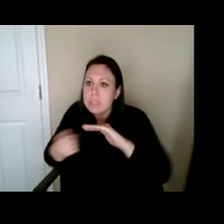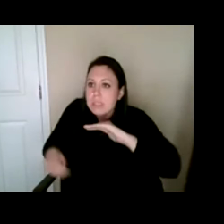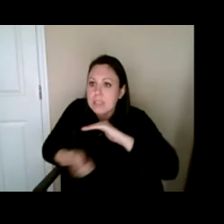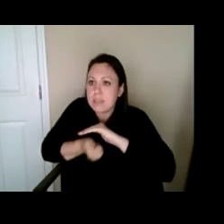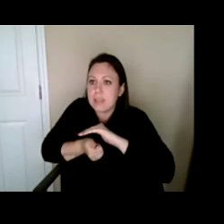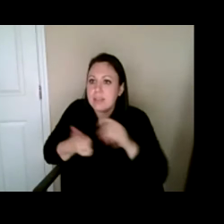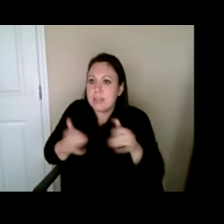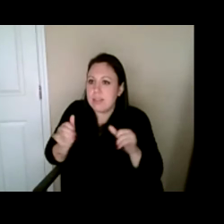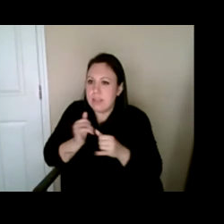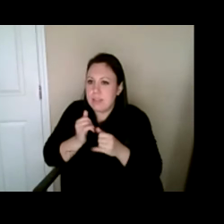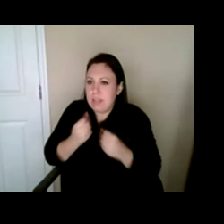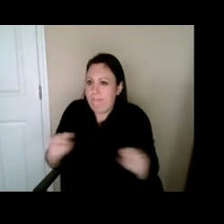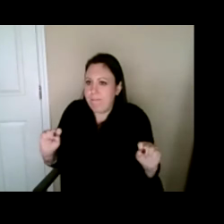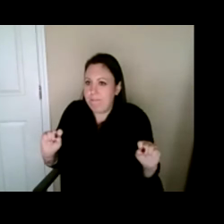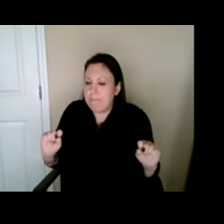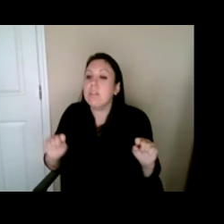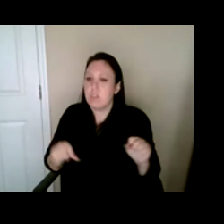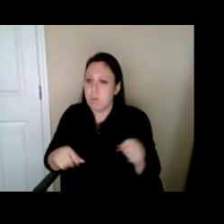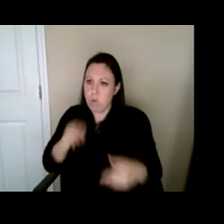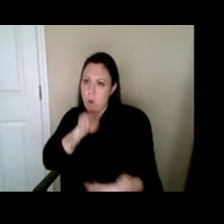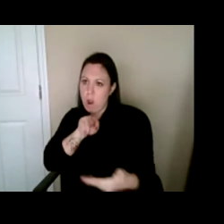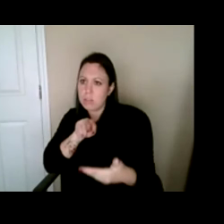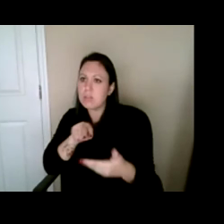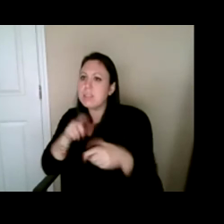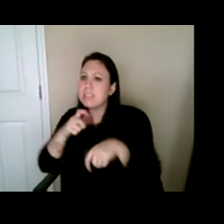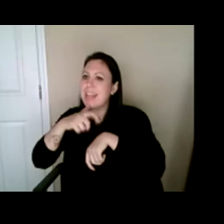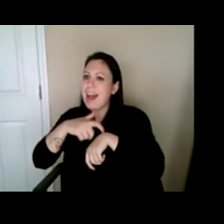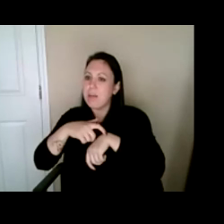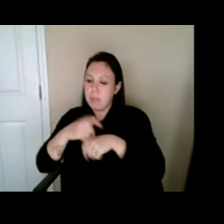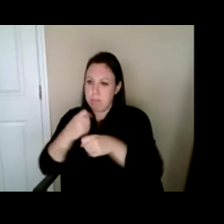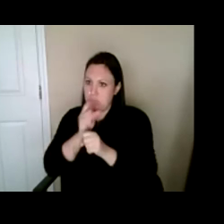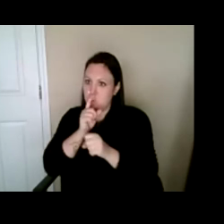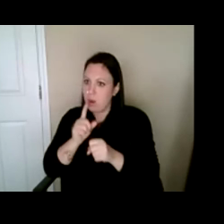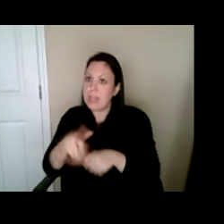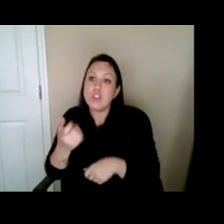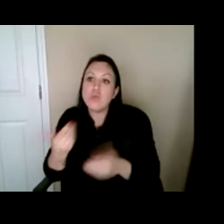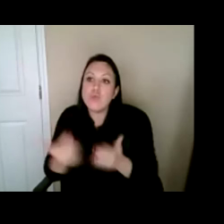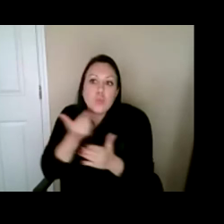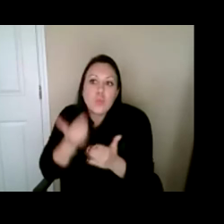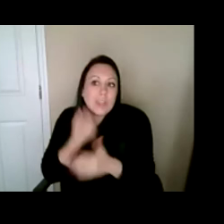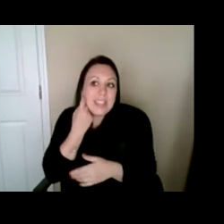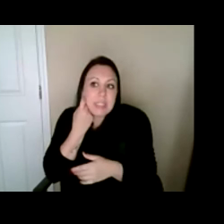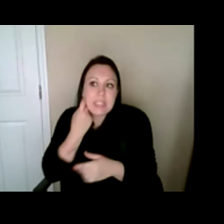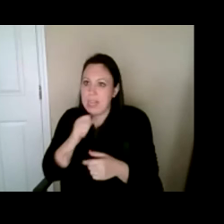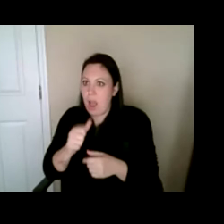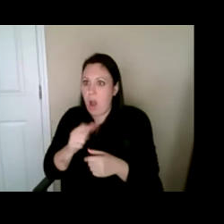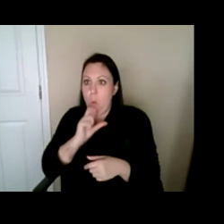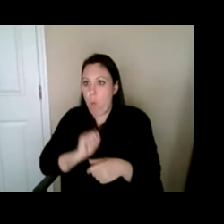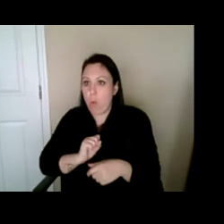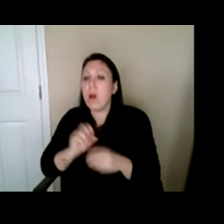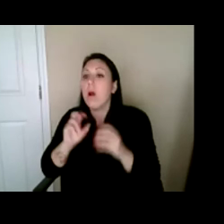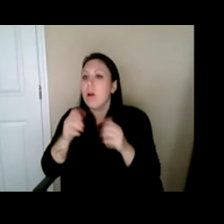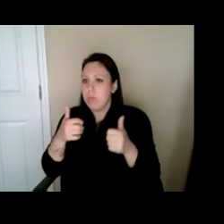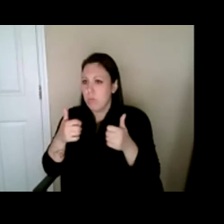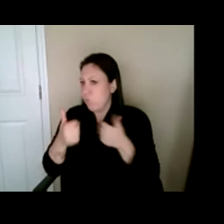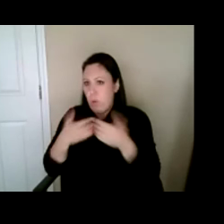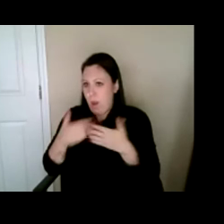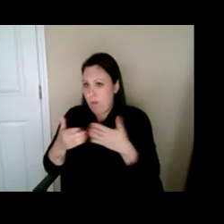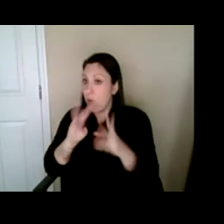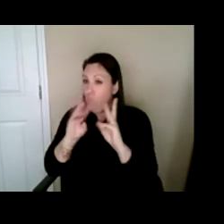those timestamps and make sure that it's updated information and that the weather app, again, works best for you.